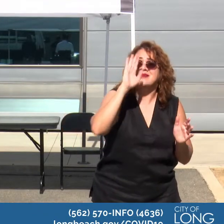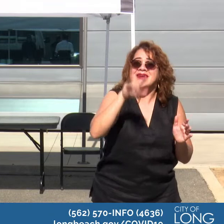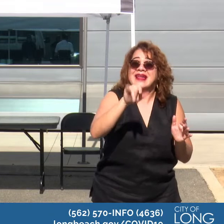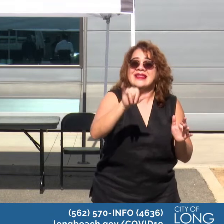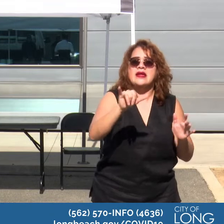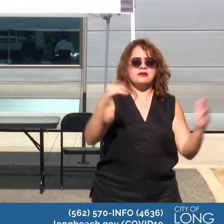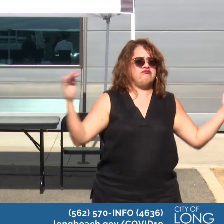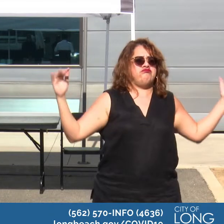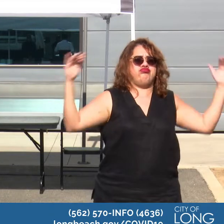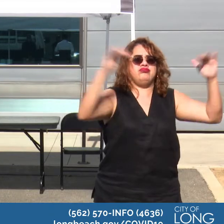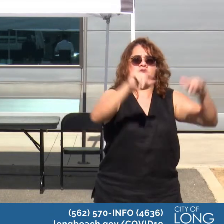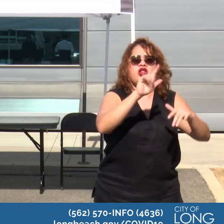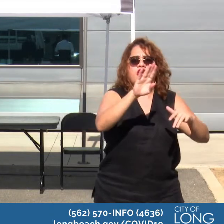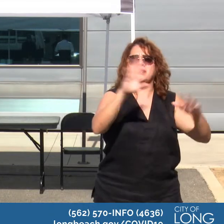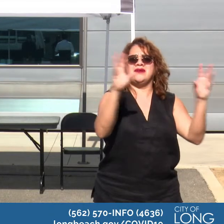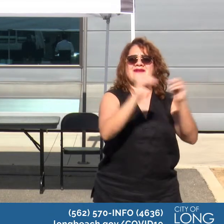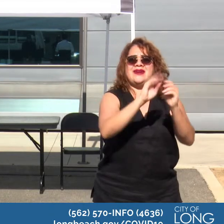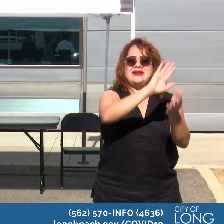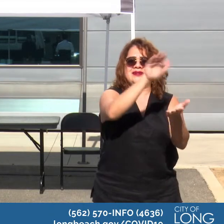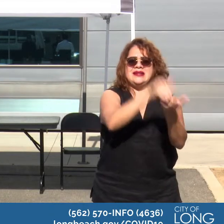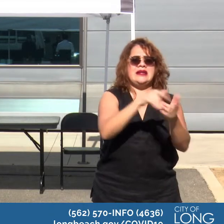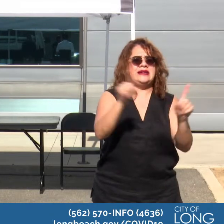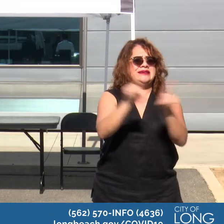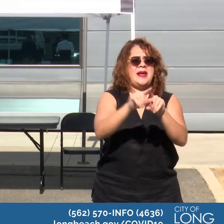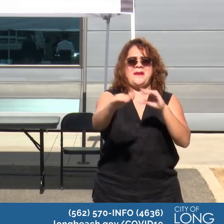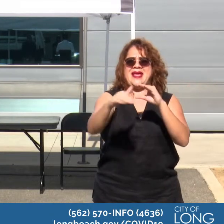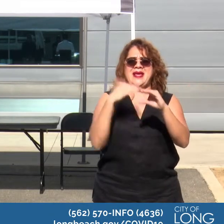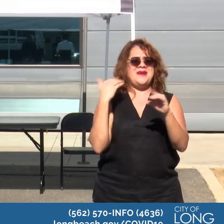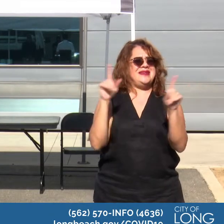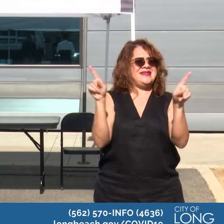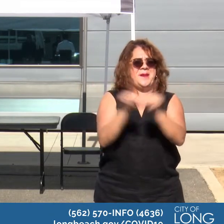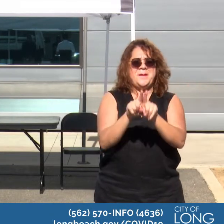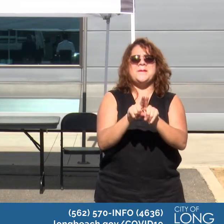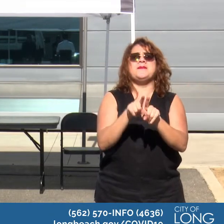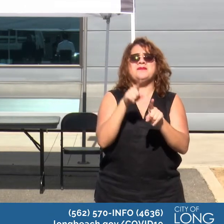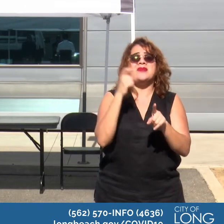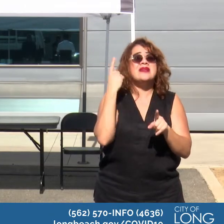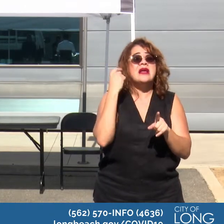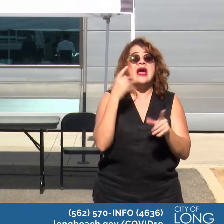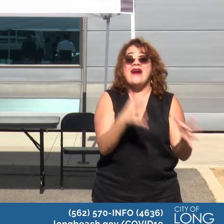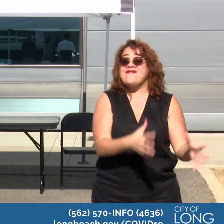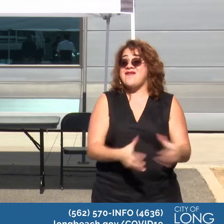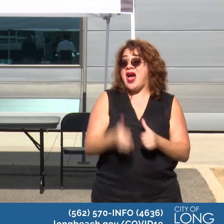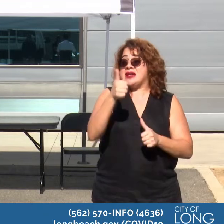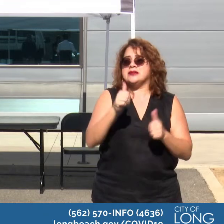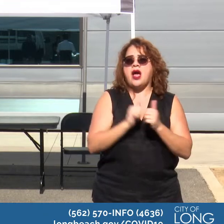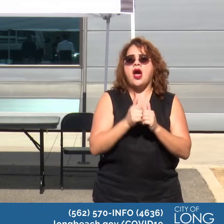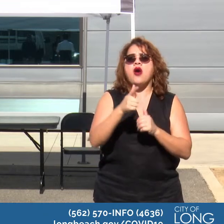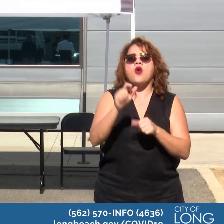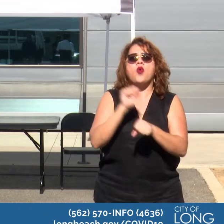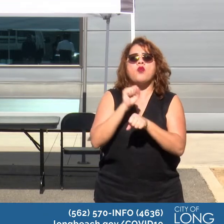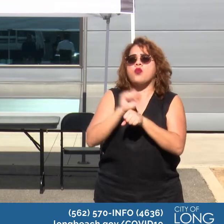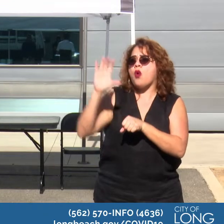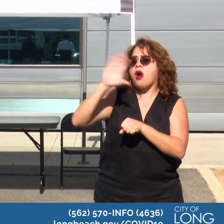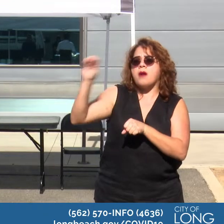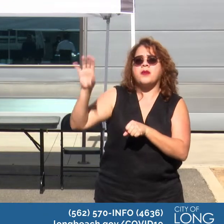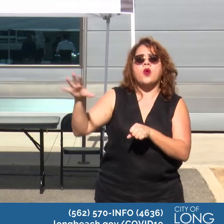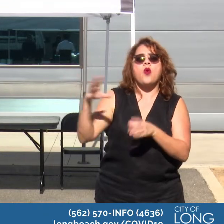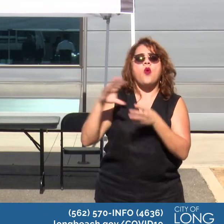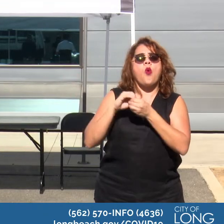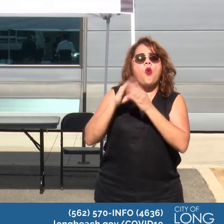just discussed, but the fastest way is really to work with your employer. And so if you are a grocery store, you work